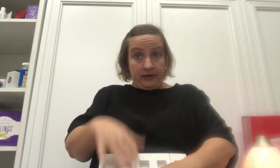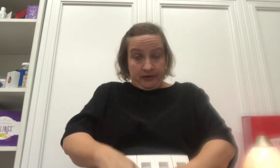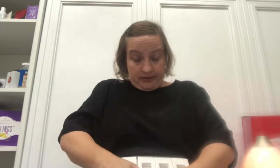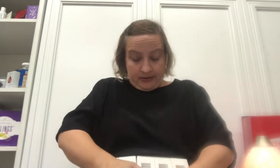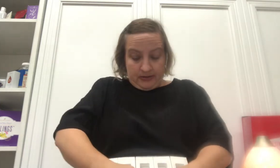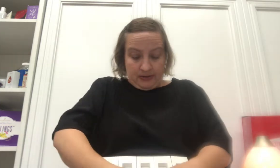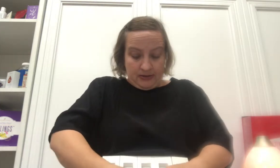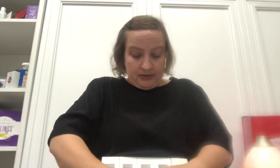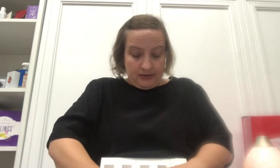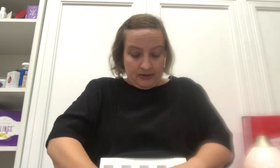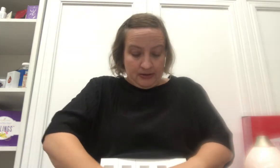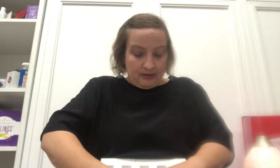Now, Panaway,